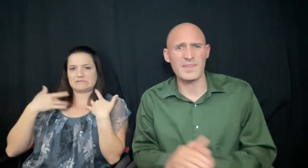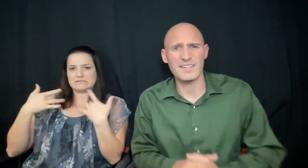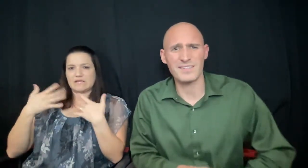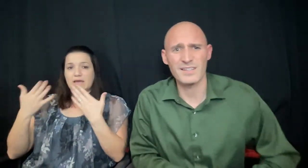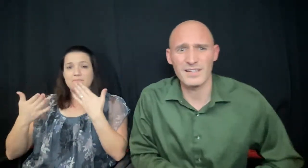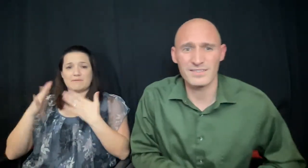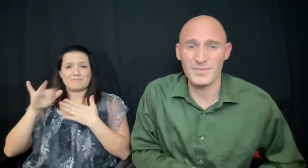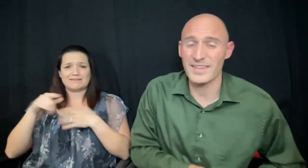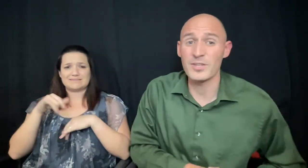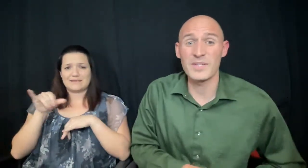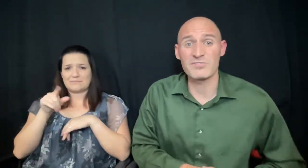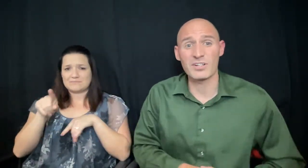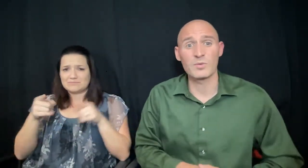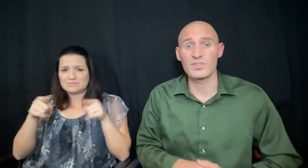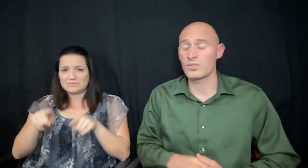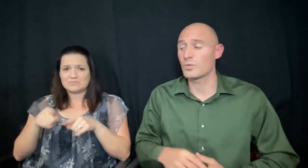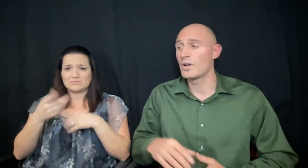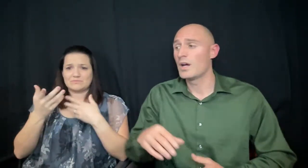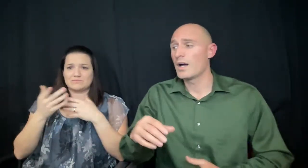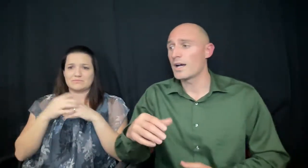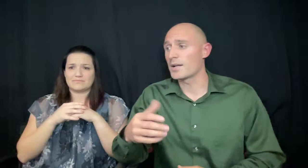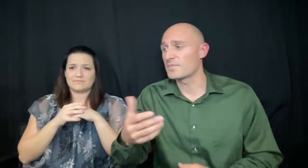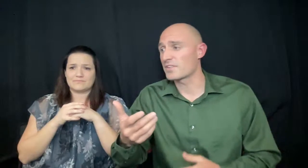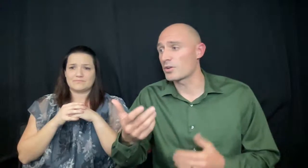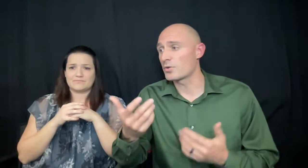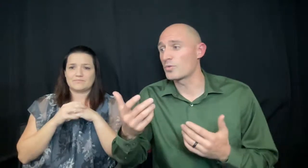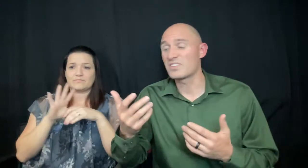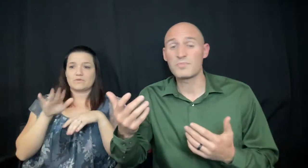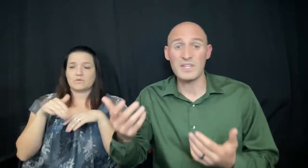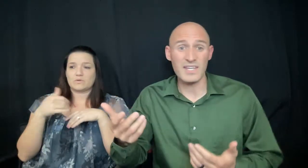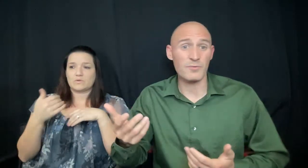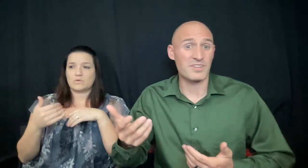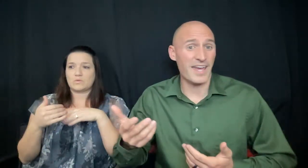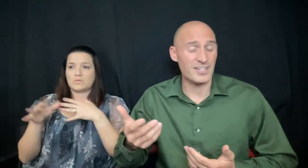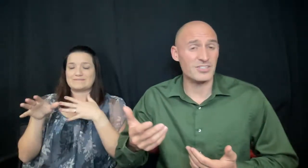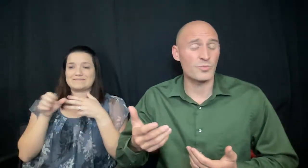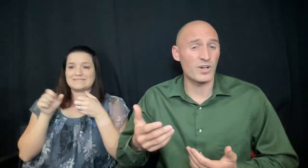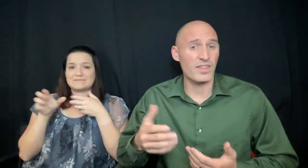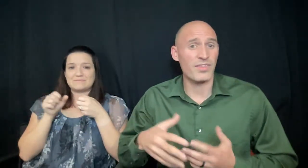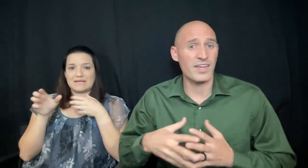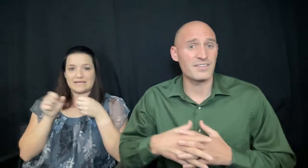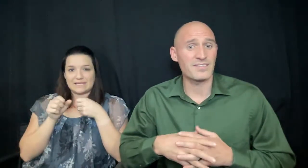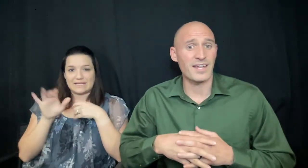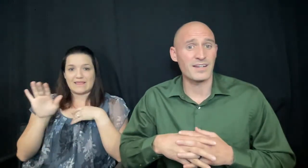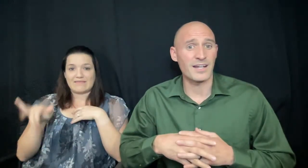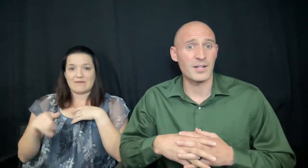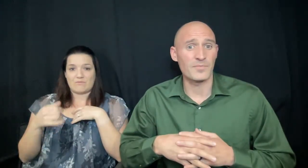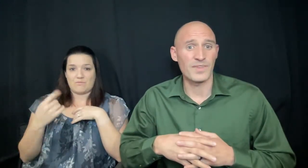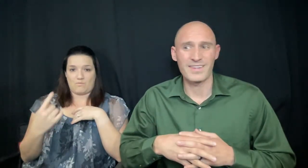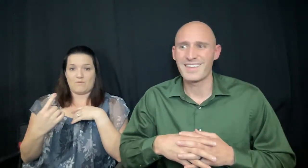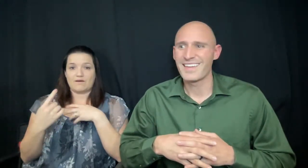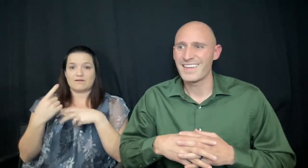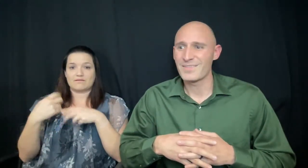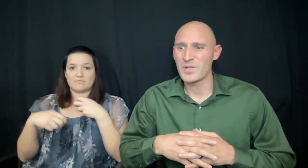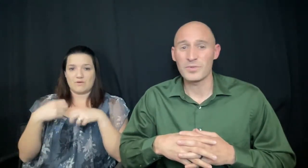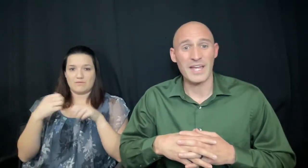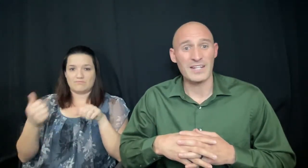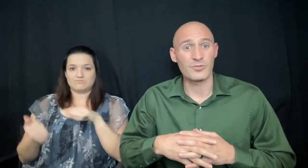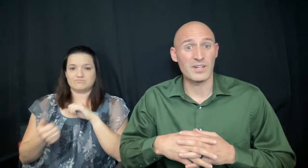that's something that you've been struggling with too. So speed was actually one of the things that people had greatest